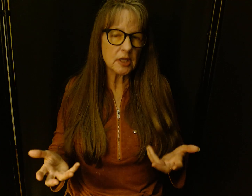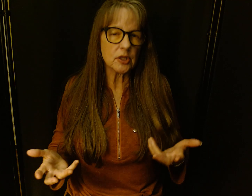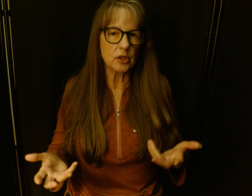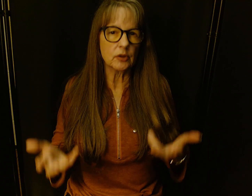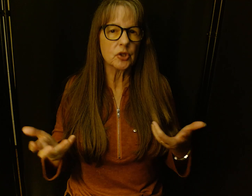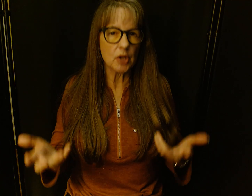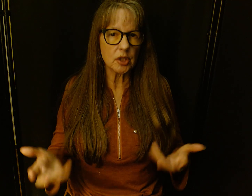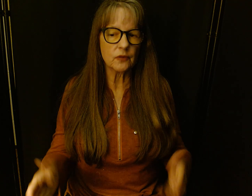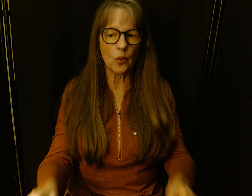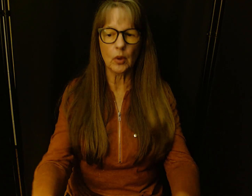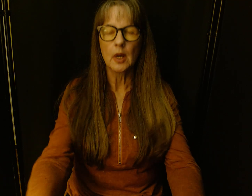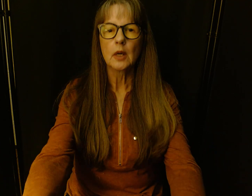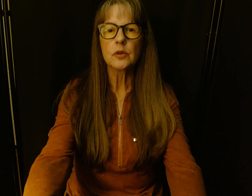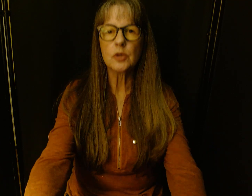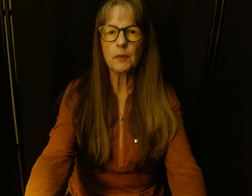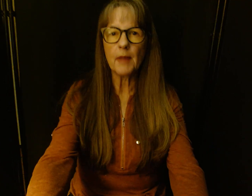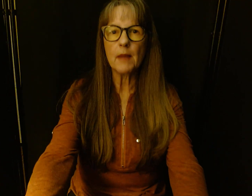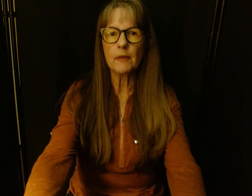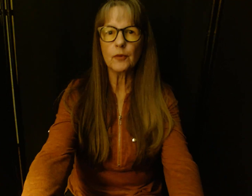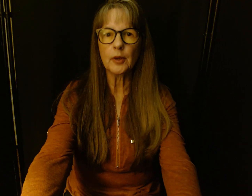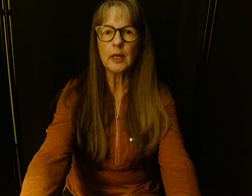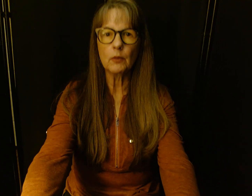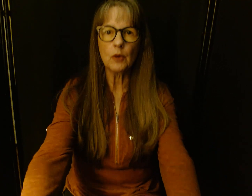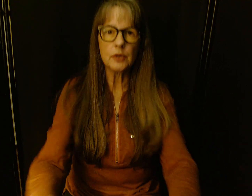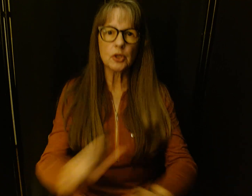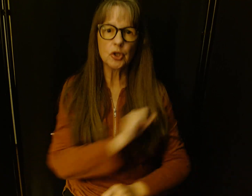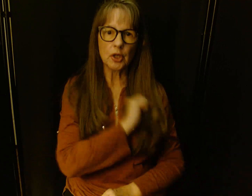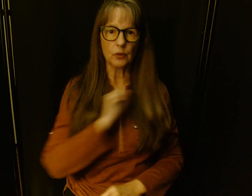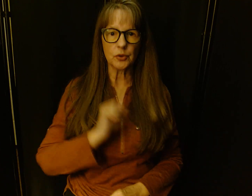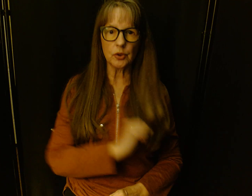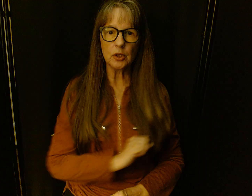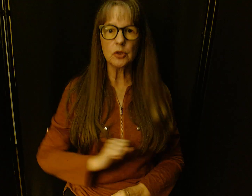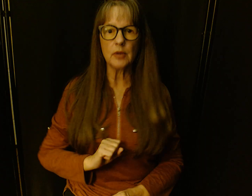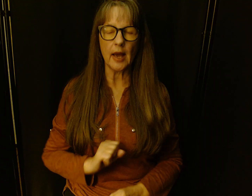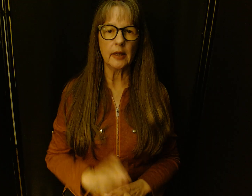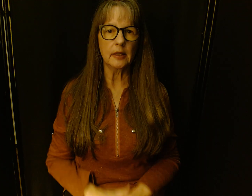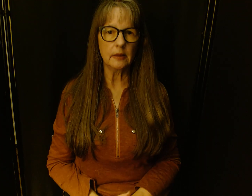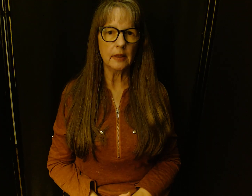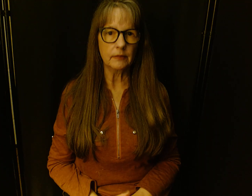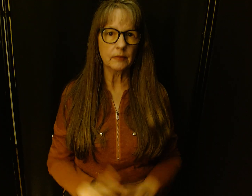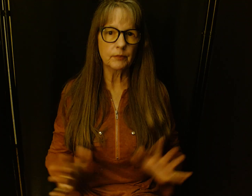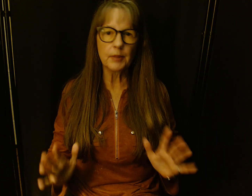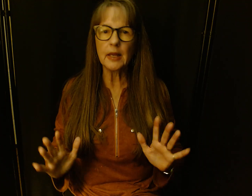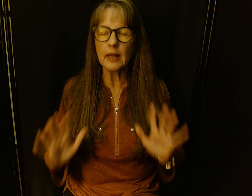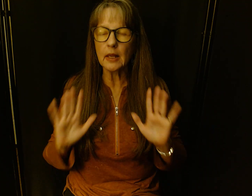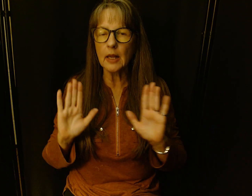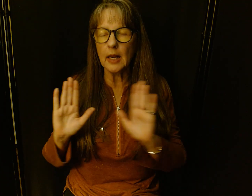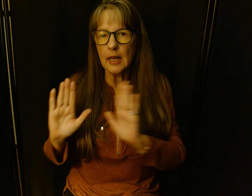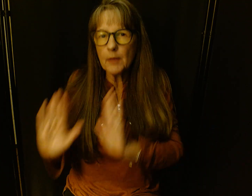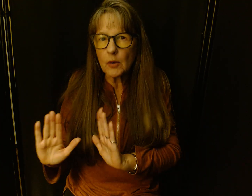necessarily just for Superman, but for heroes in general. So you could do that. But in